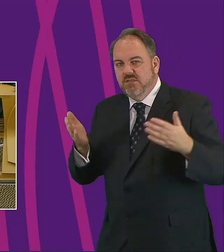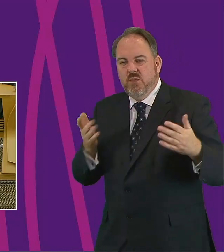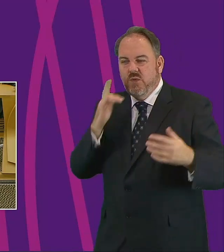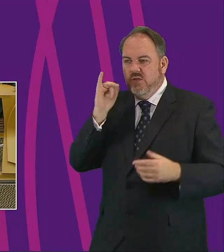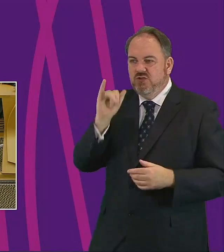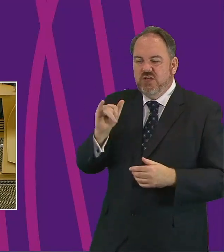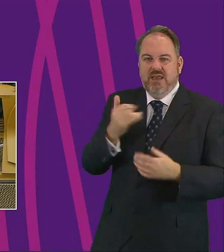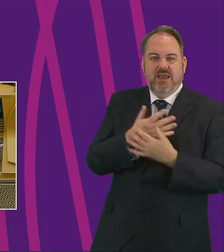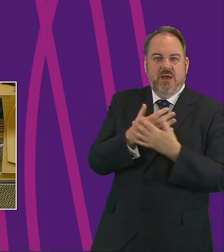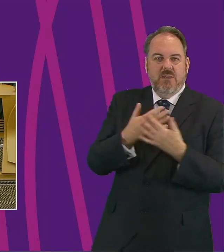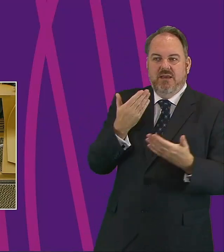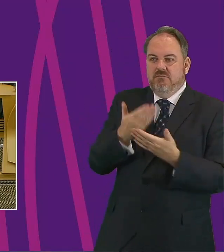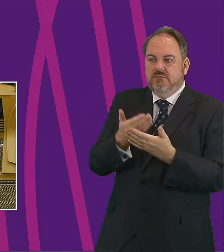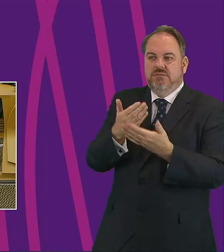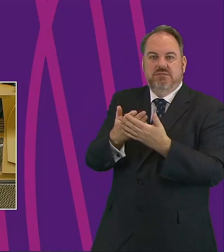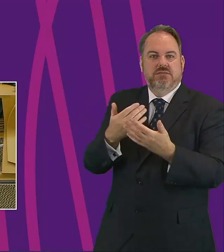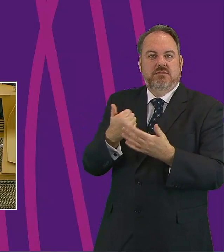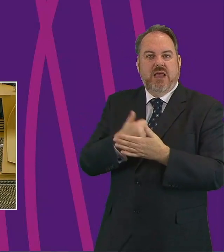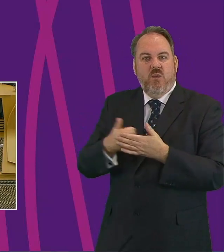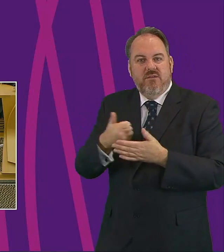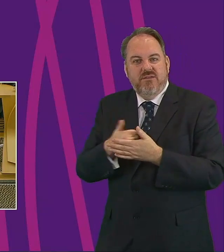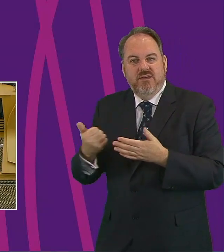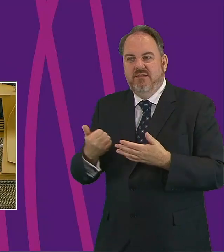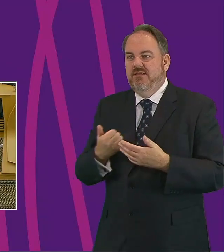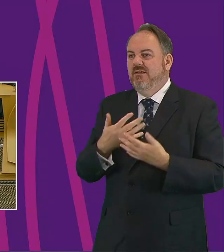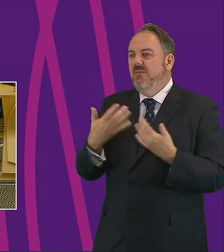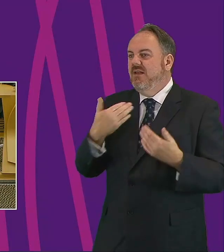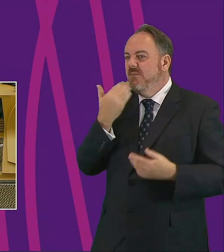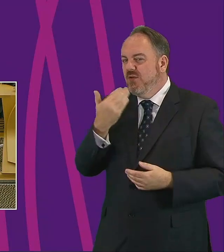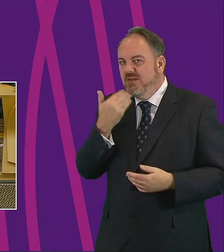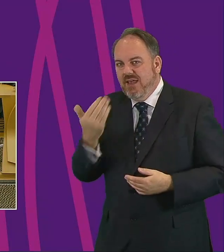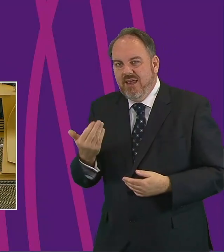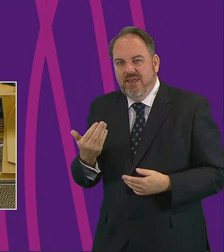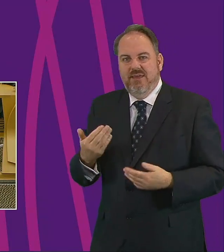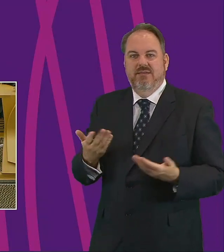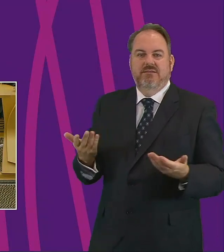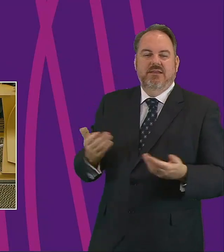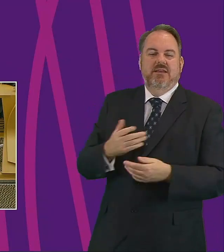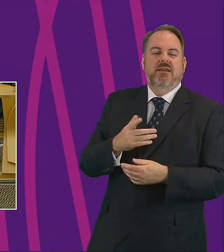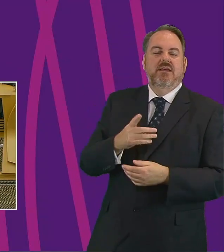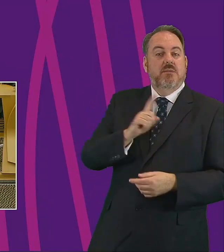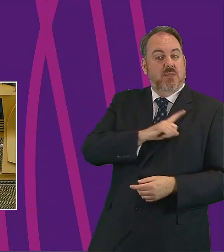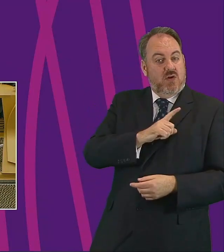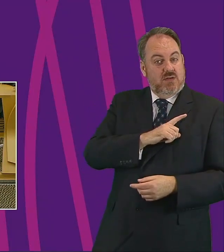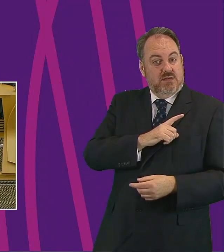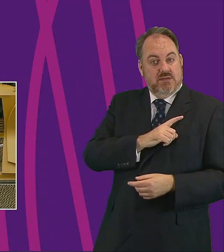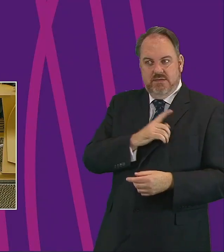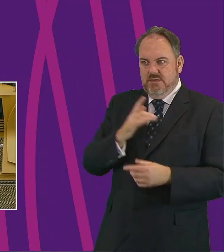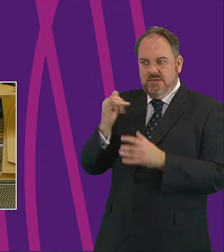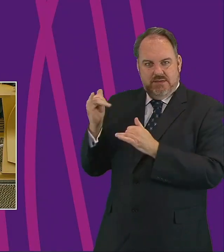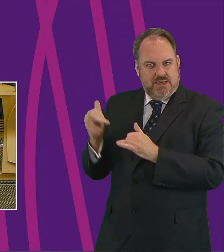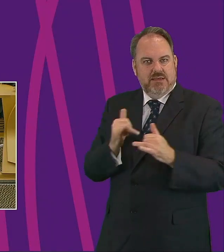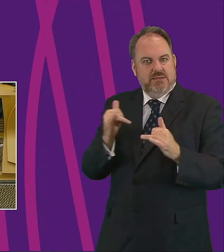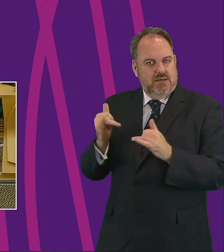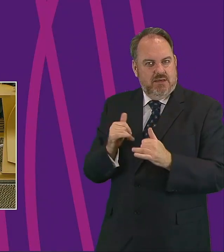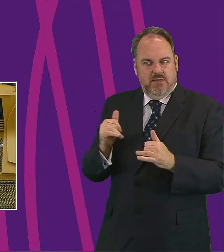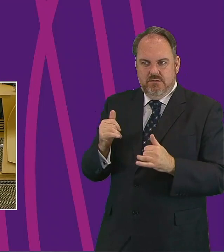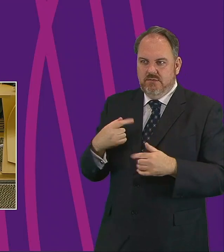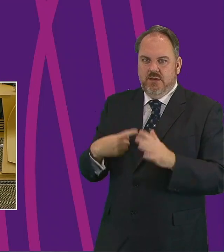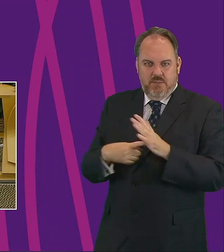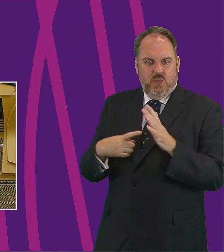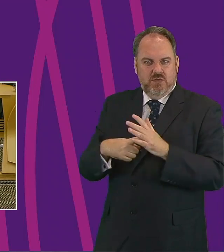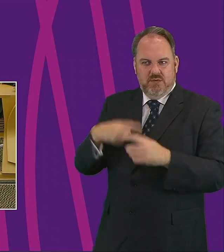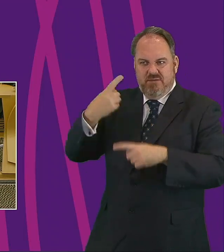of demand, but also at geographical issues, because we want to make testing quickly available to people, and the